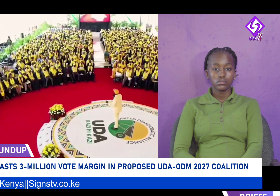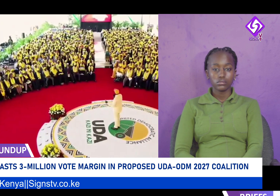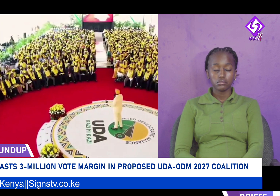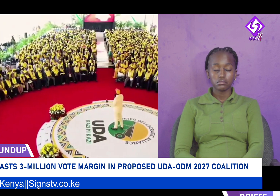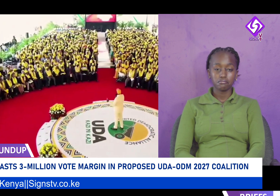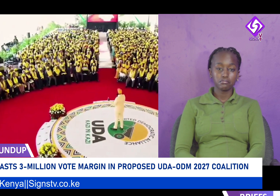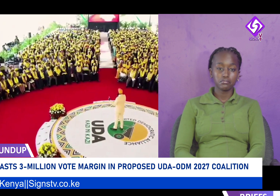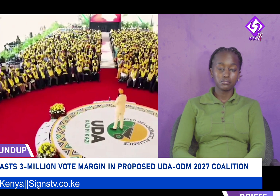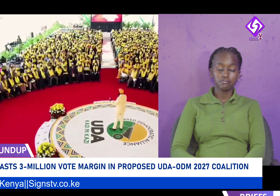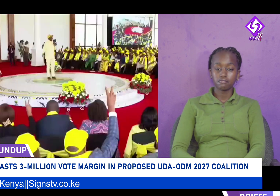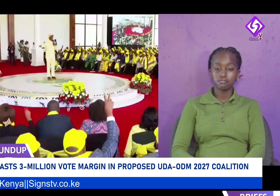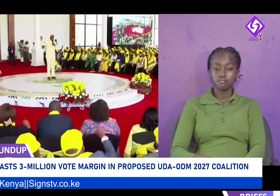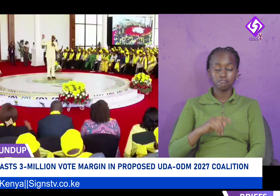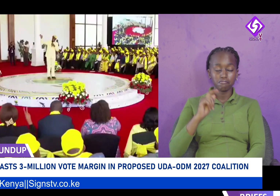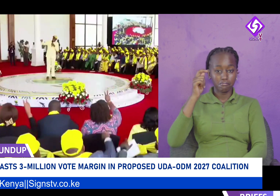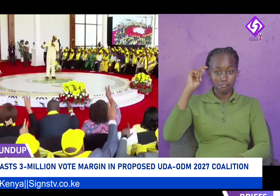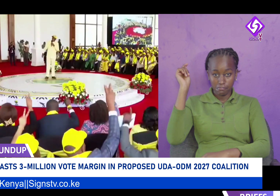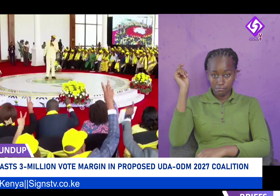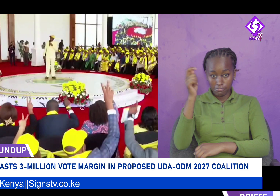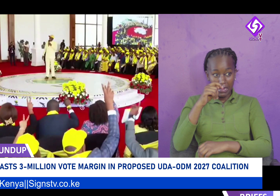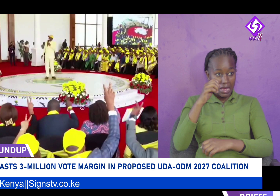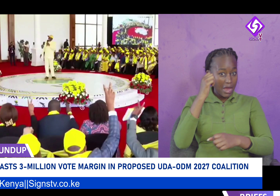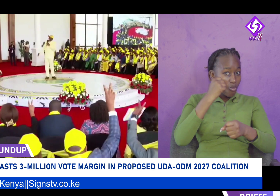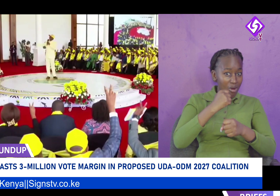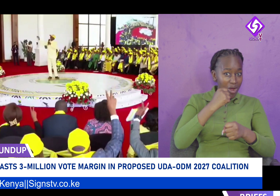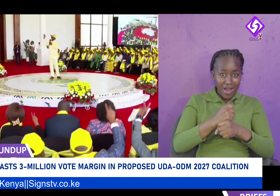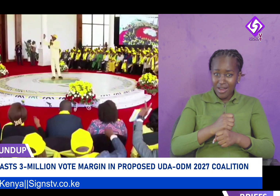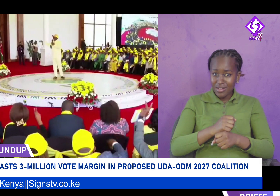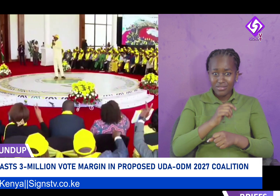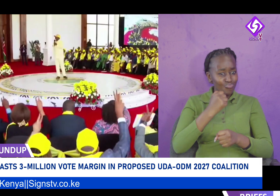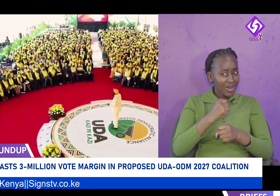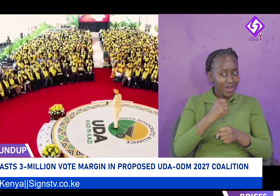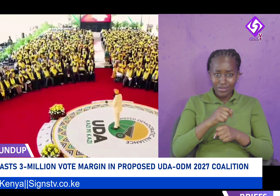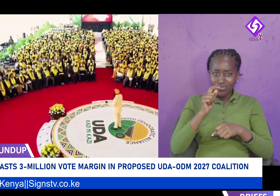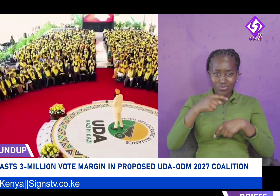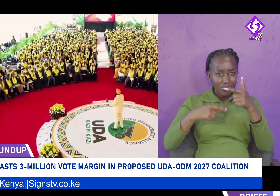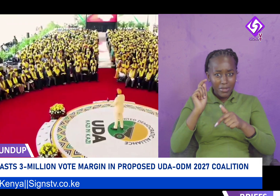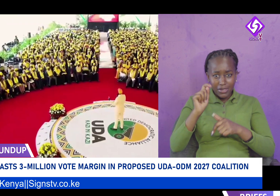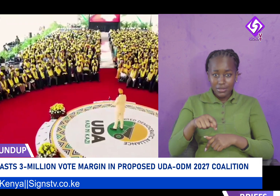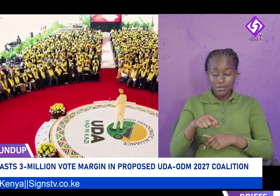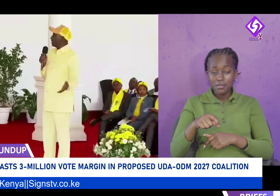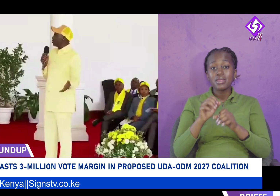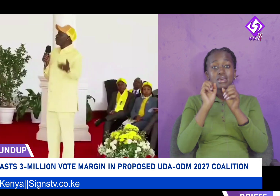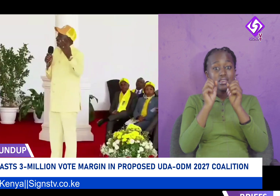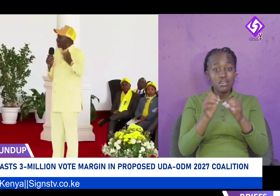Arambe! Kazi ni kazi! Kazi ni kazi! If it is working, don't fix it.